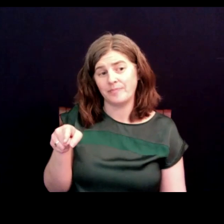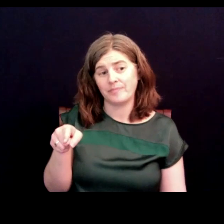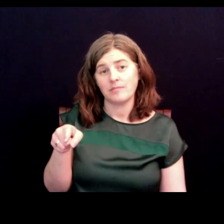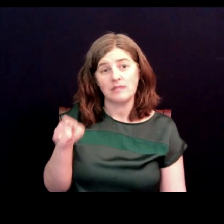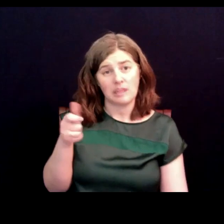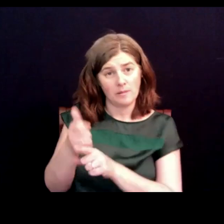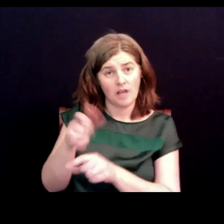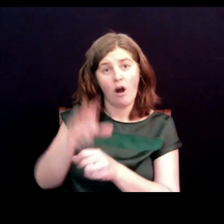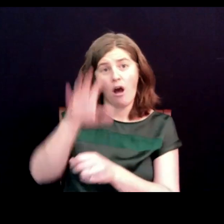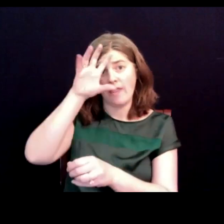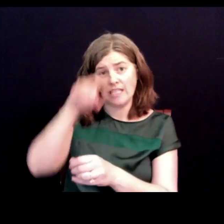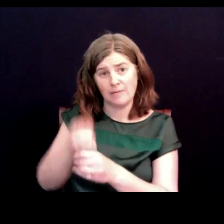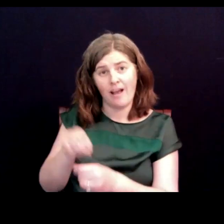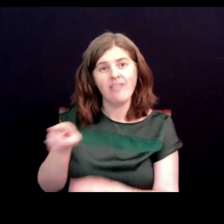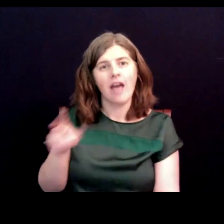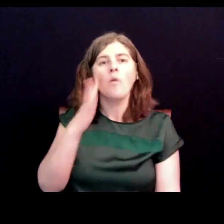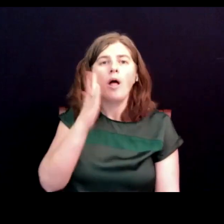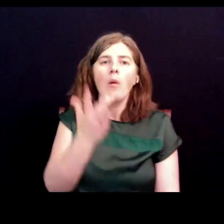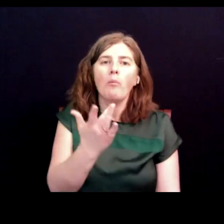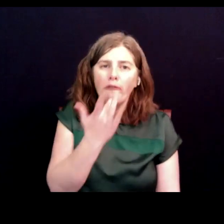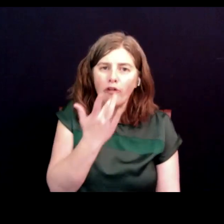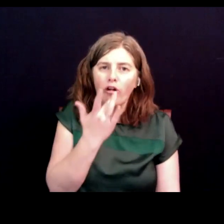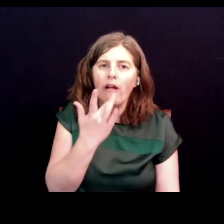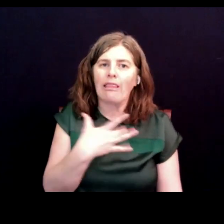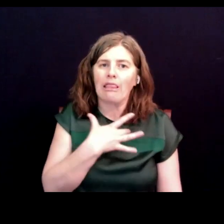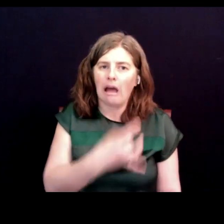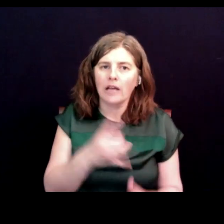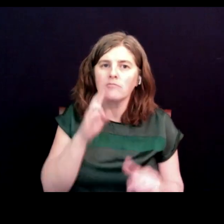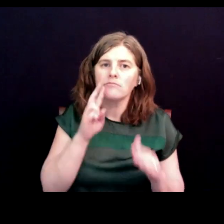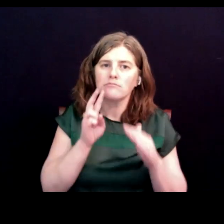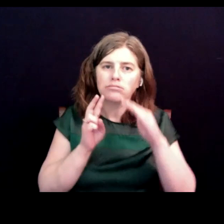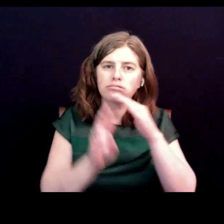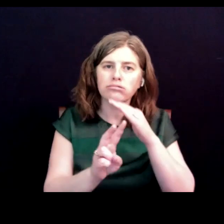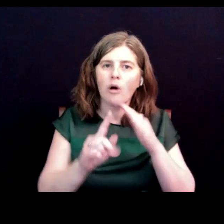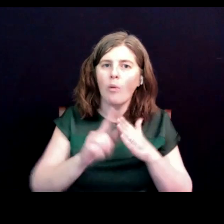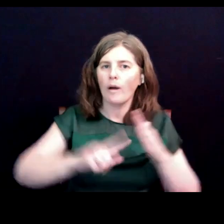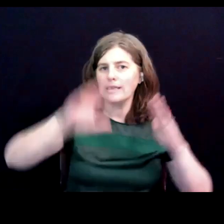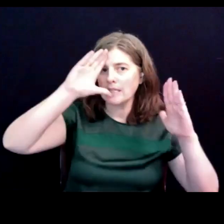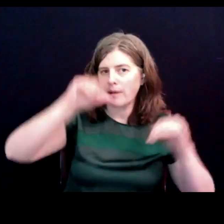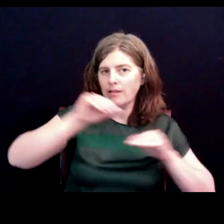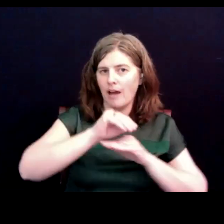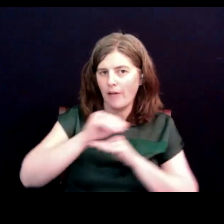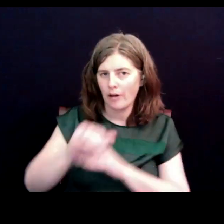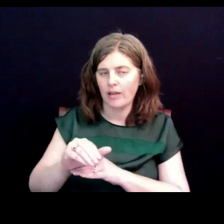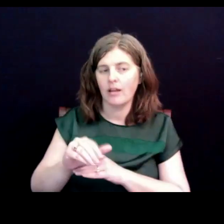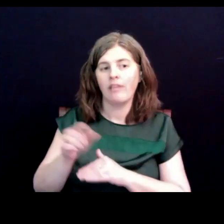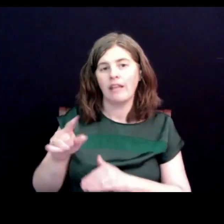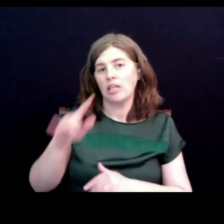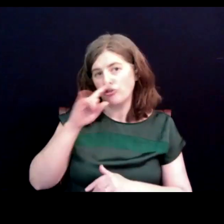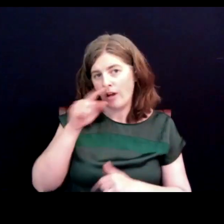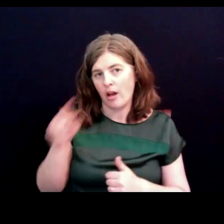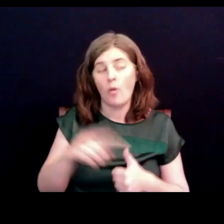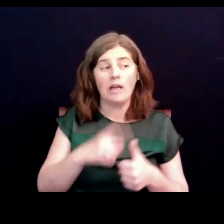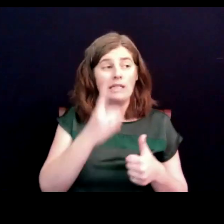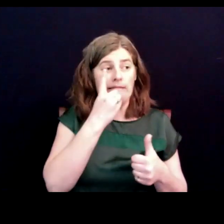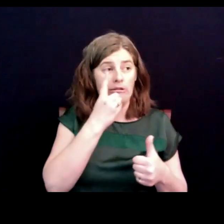spectrum, they're going to actually like the predictability of knowing that this is what's expected. I'm going to, this child's going to go to dinner and